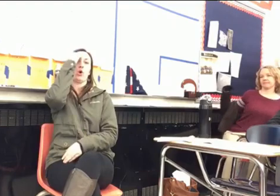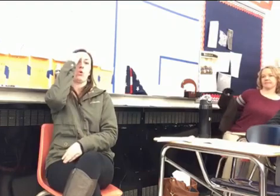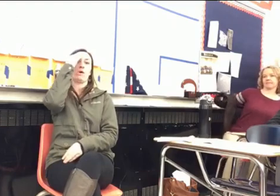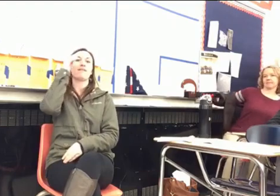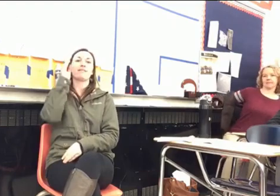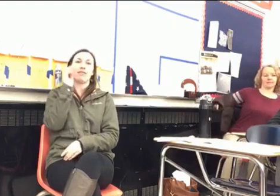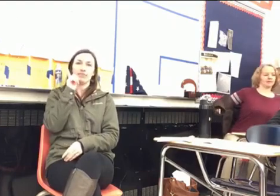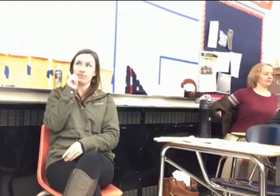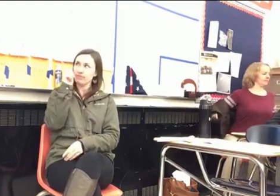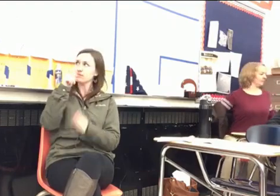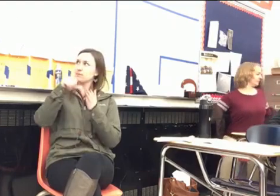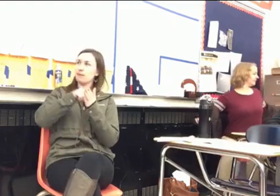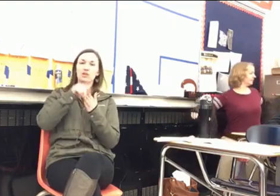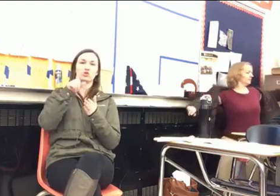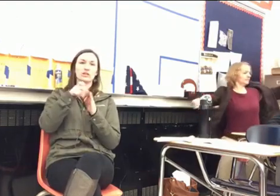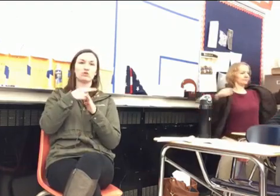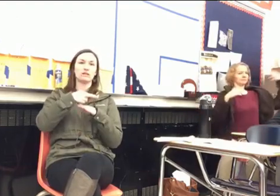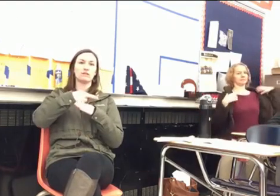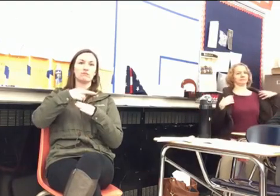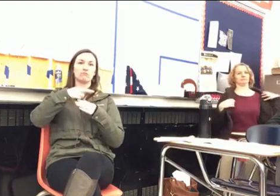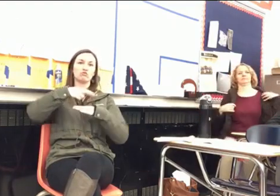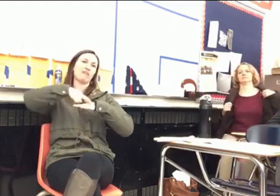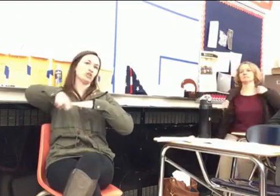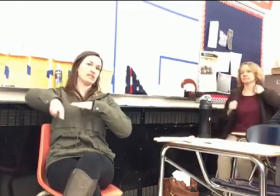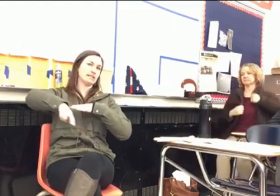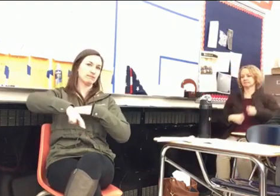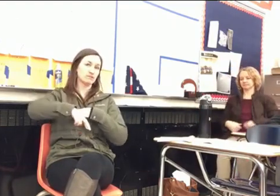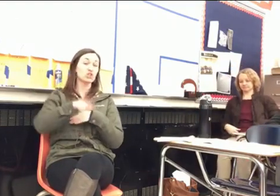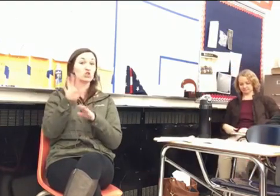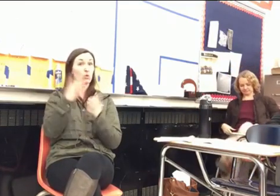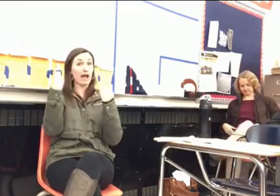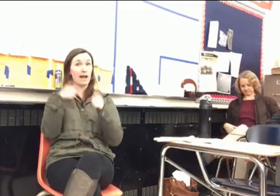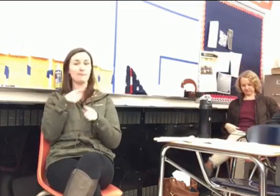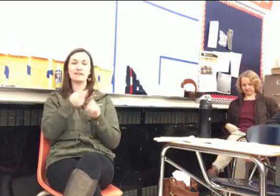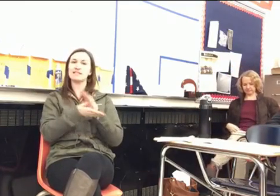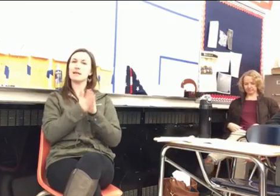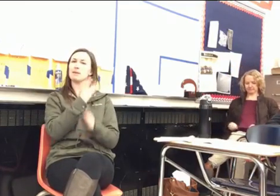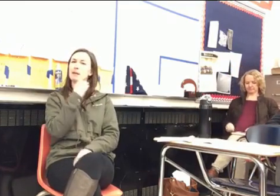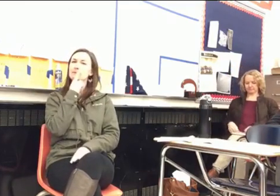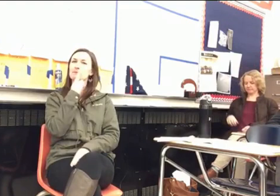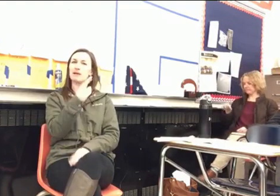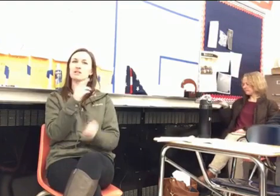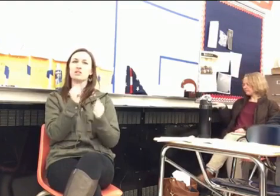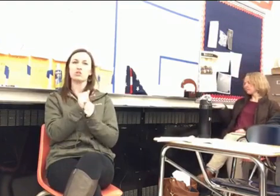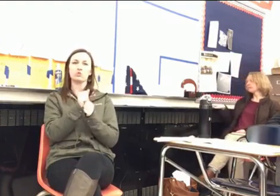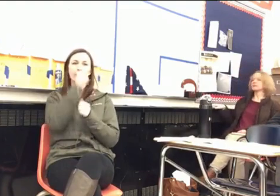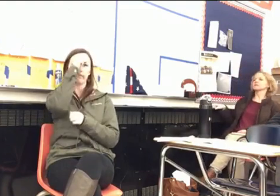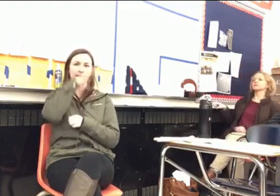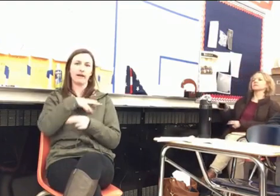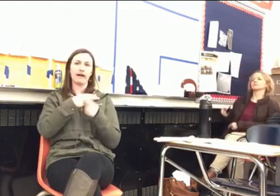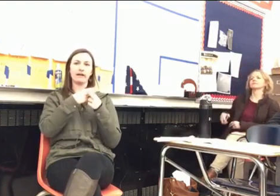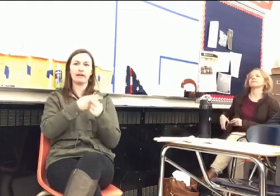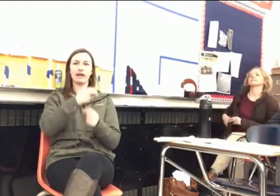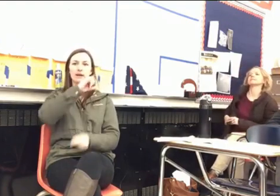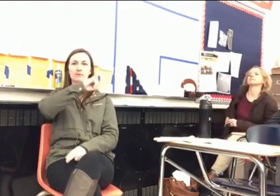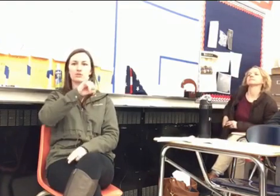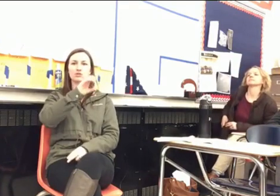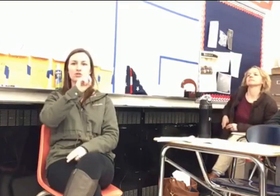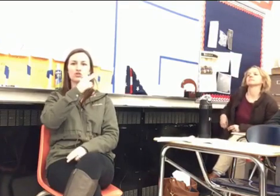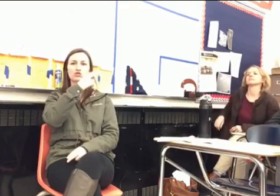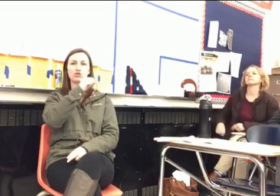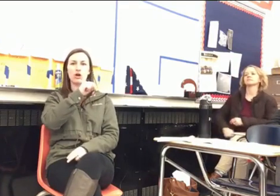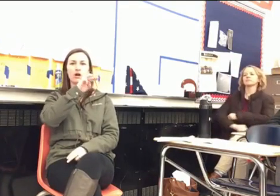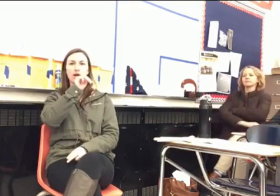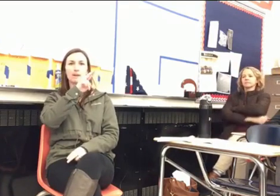page that you need to be referencing. Now, what happens is that he becomes besties with a guy named John Muir, who's a double-star term,